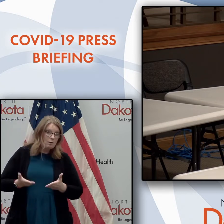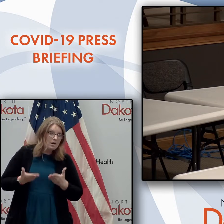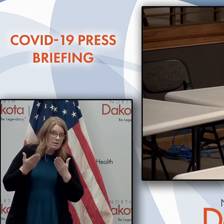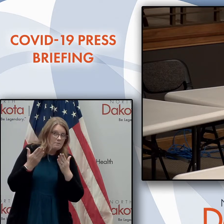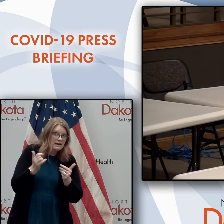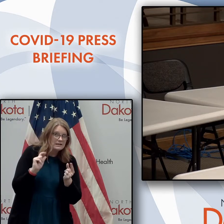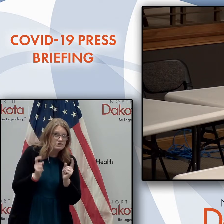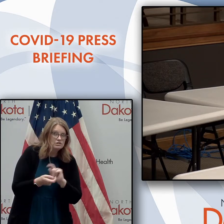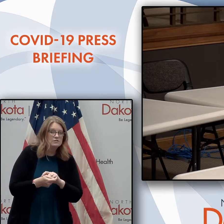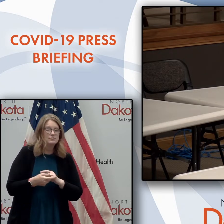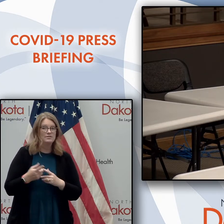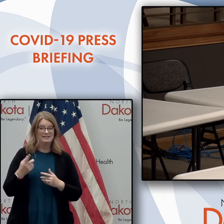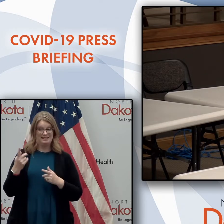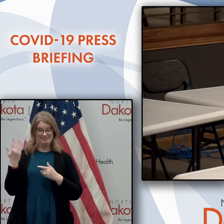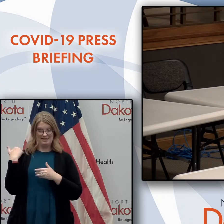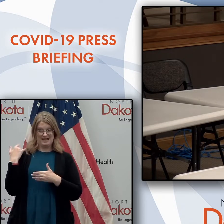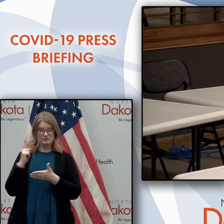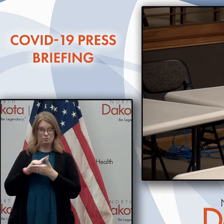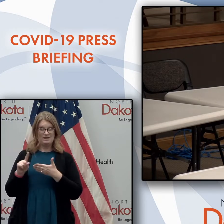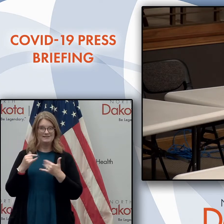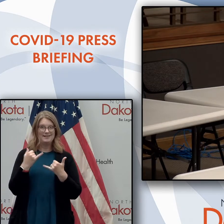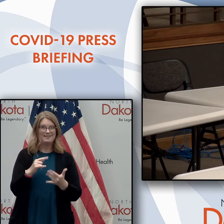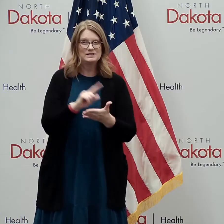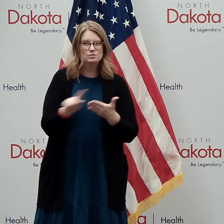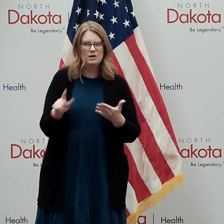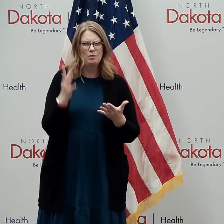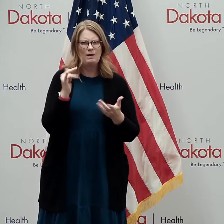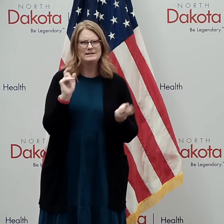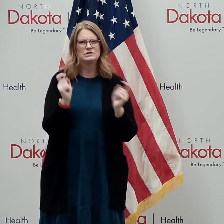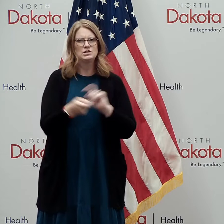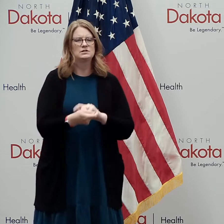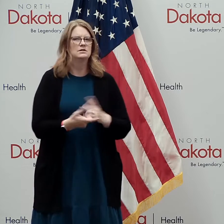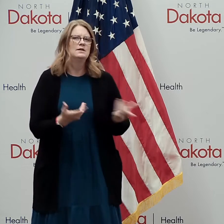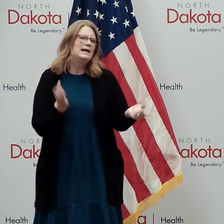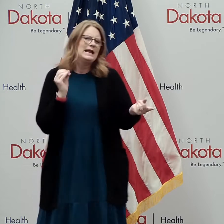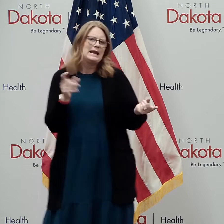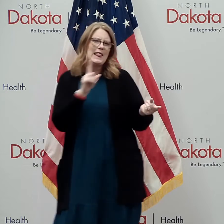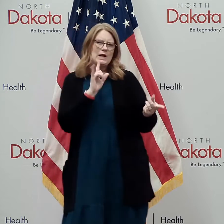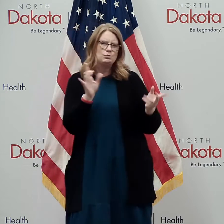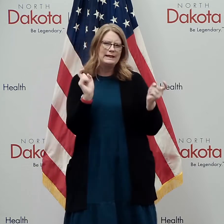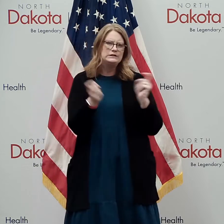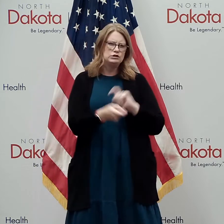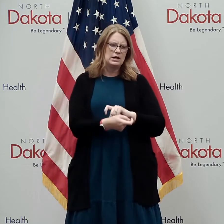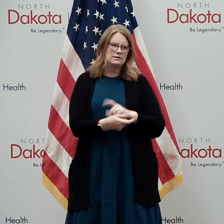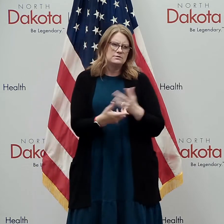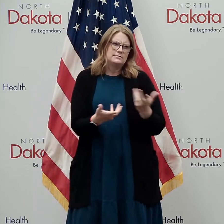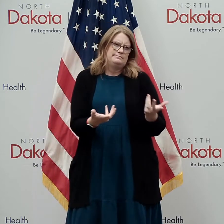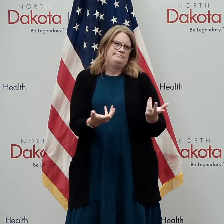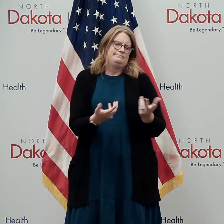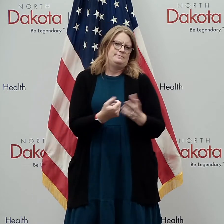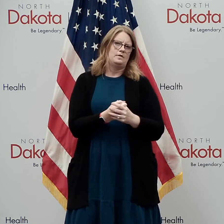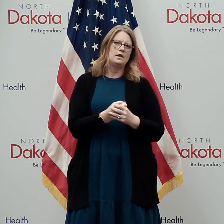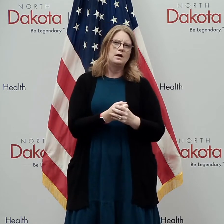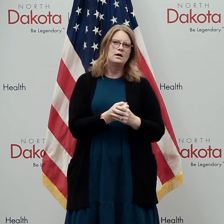level? What changed last week to this week? Well, I don't think anything's really changed. I mean, I think have been watching